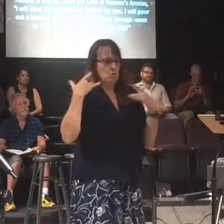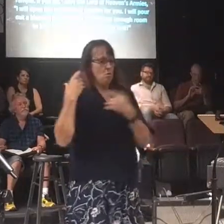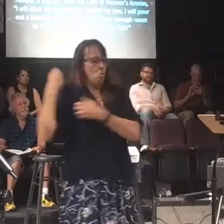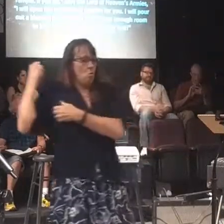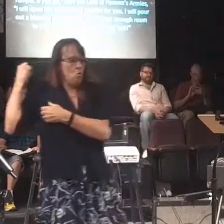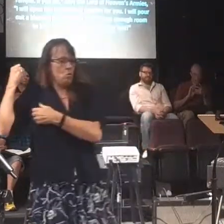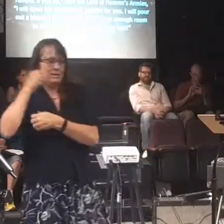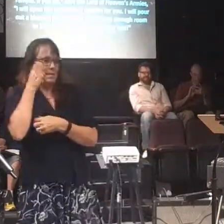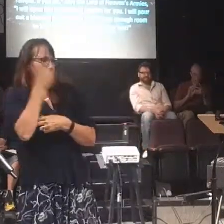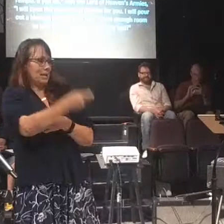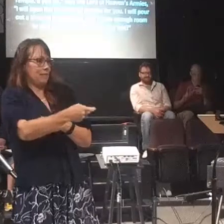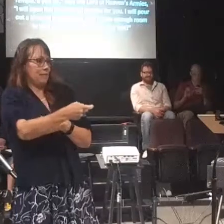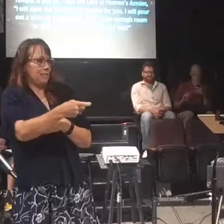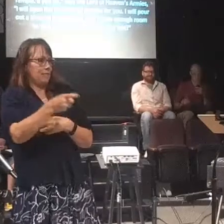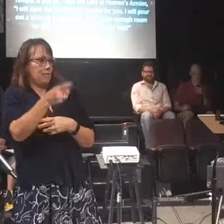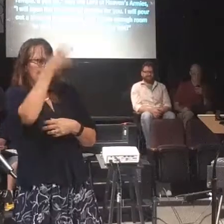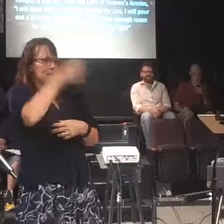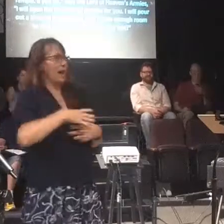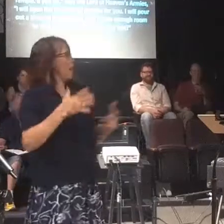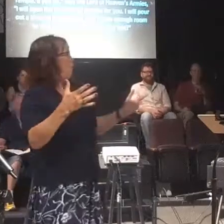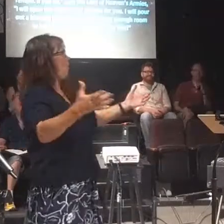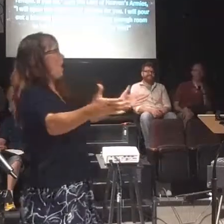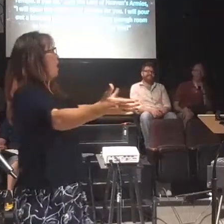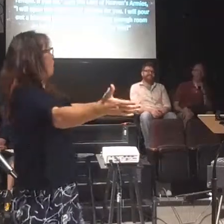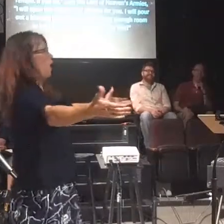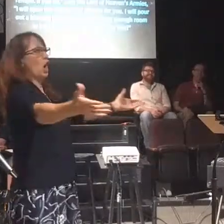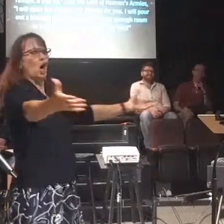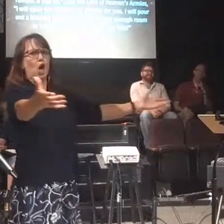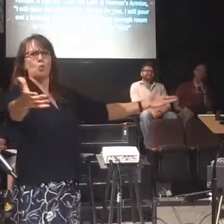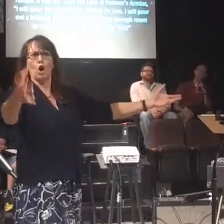goes, "What? You know, what?